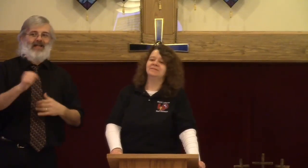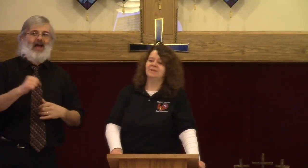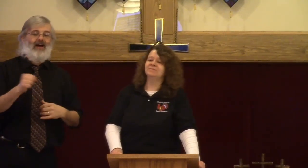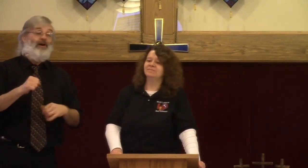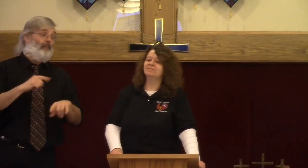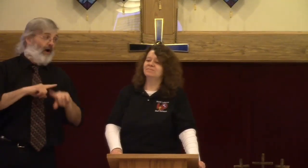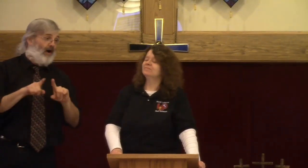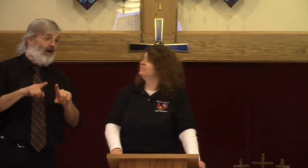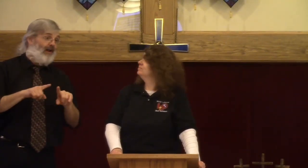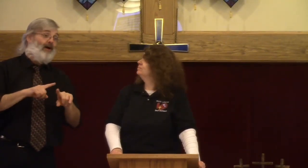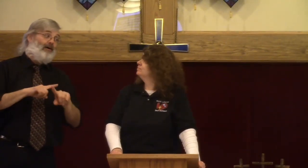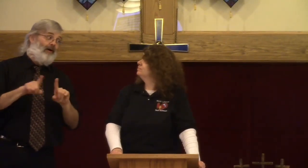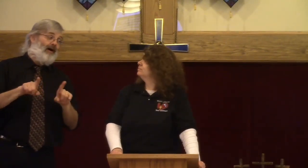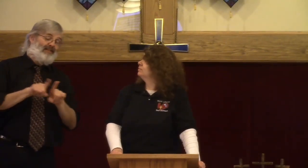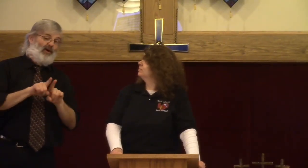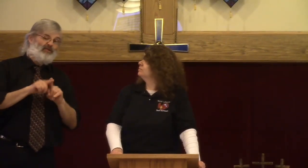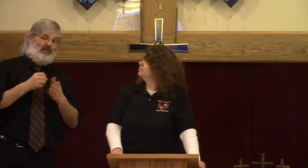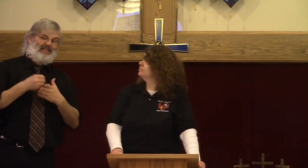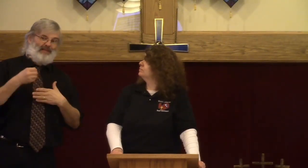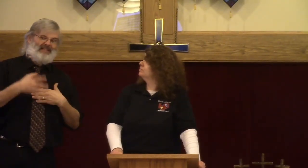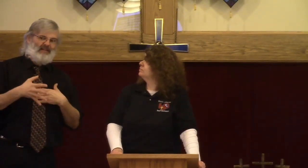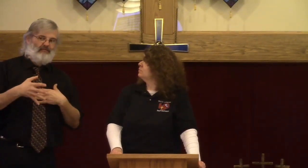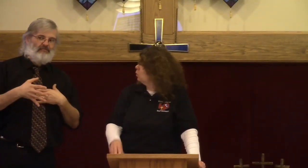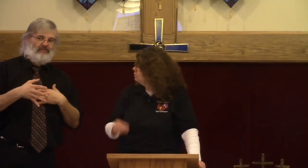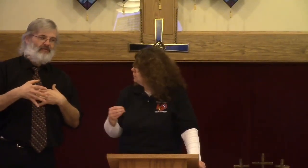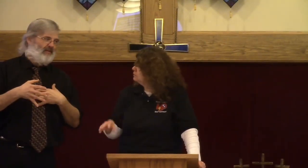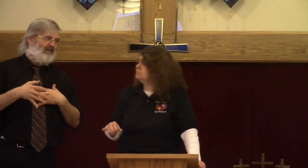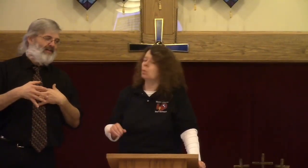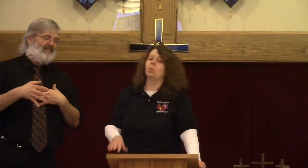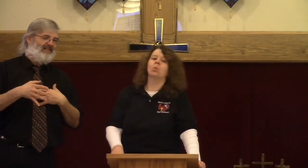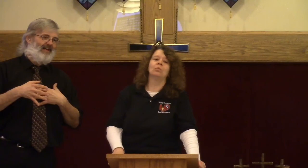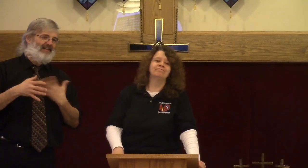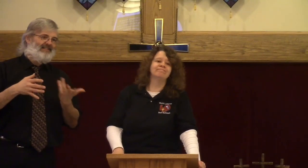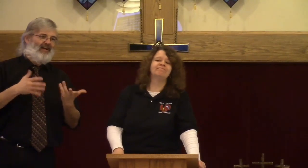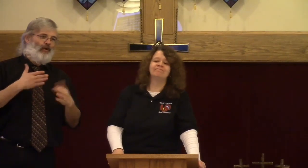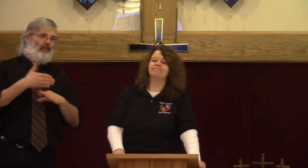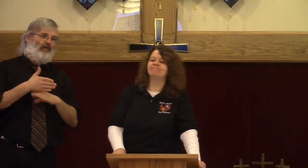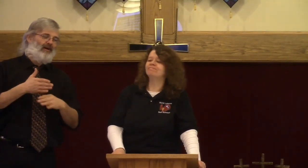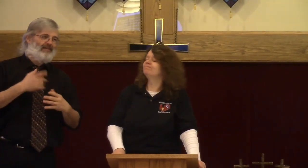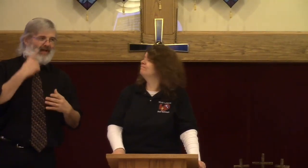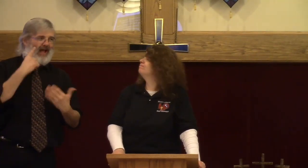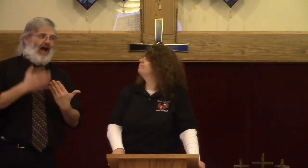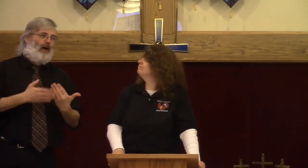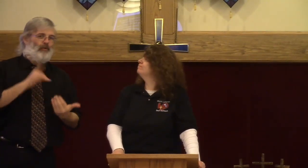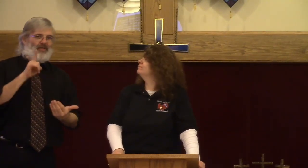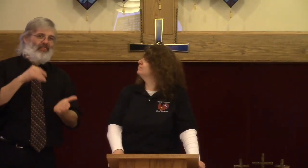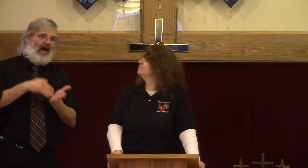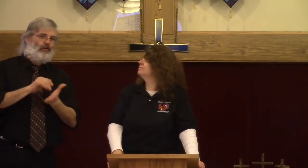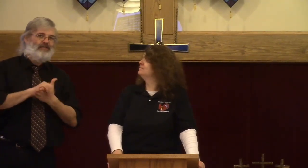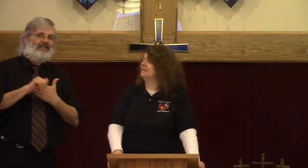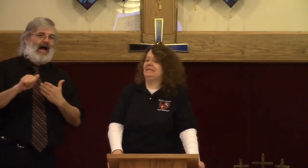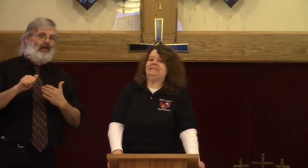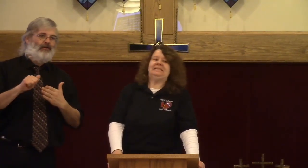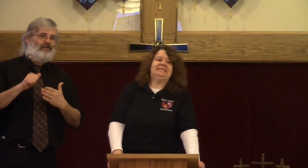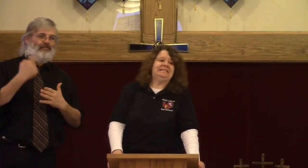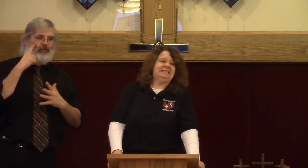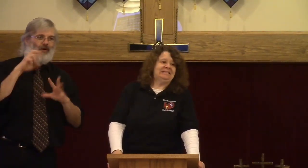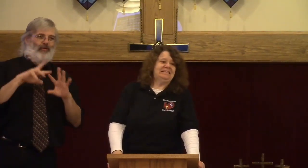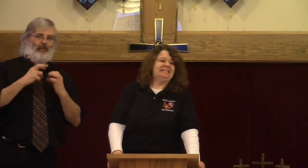Yeah, but it's also expensive. It's like almost $1,000 for the